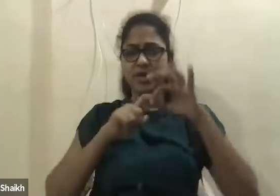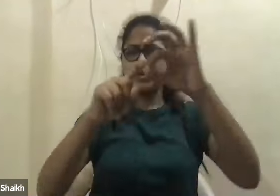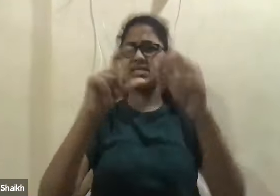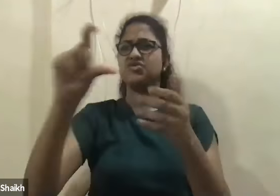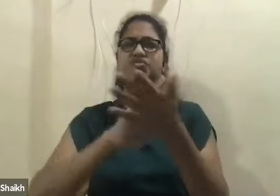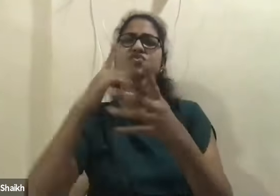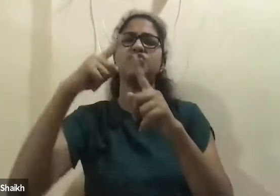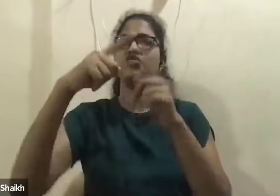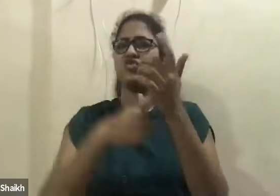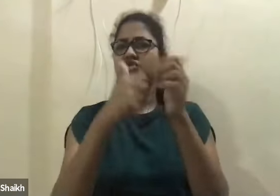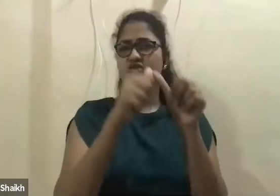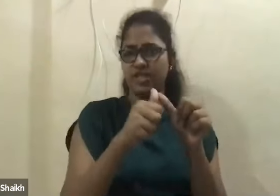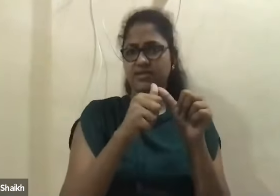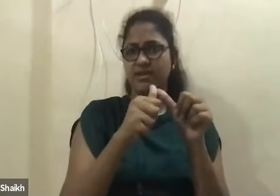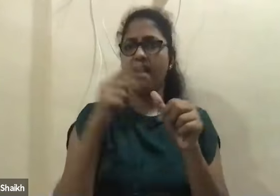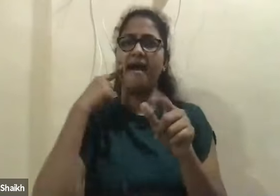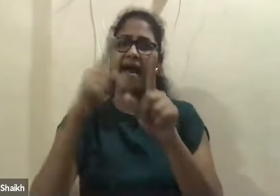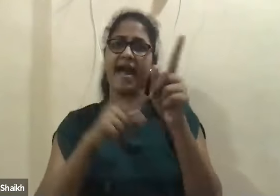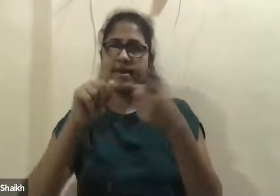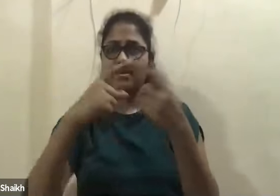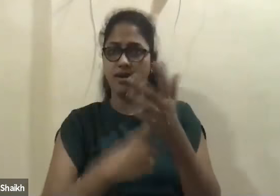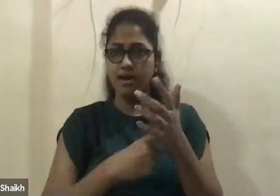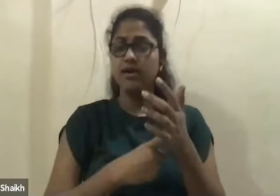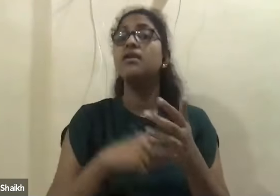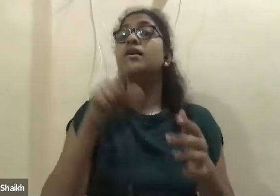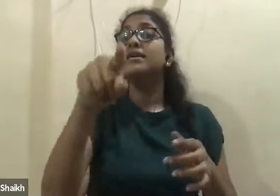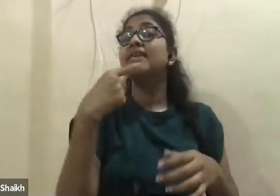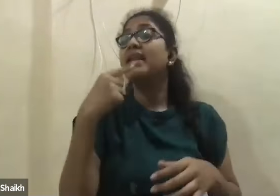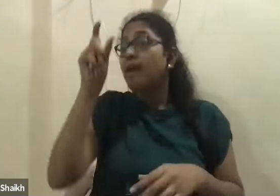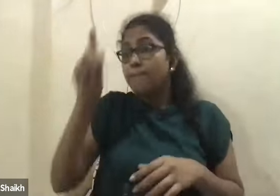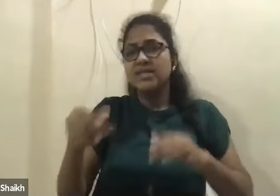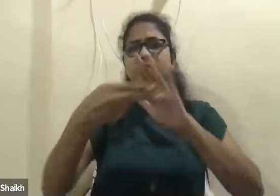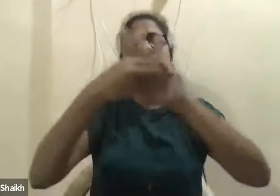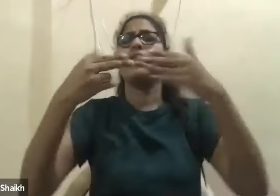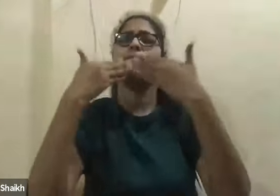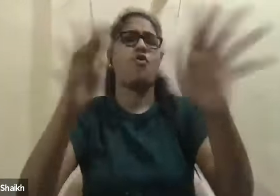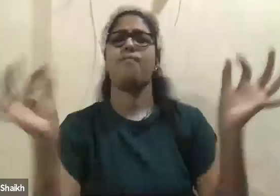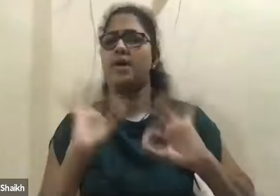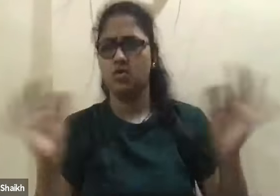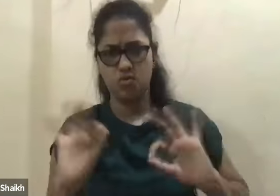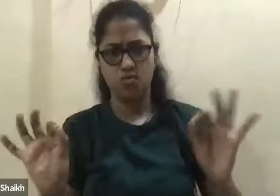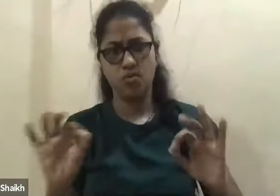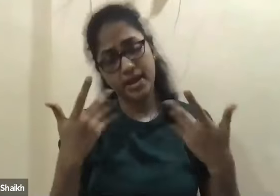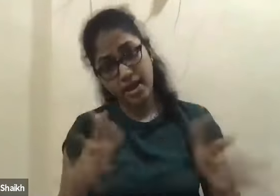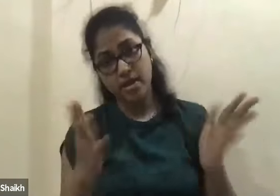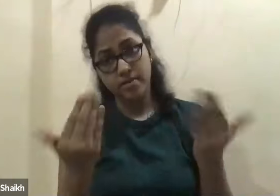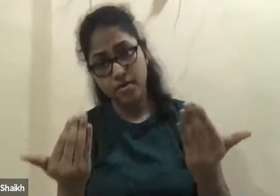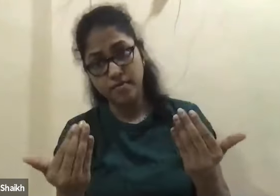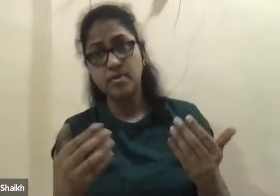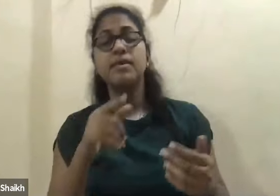Can NRIs be guardians and trustees? See, if you specifically provide in the trust deed that you still want them to be, they